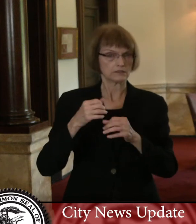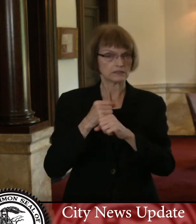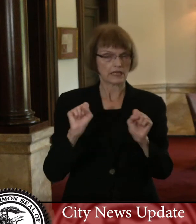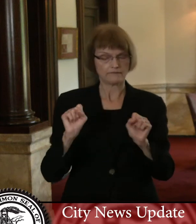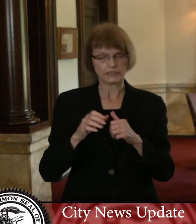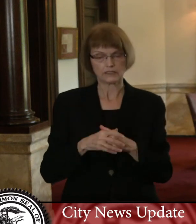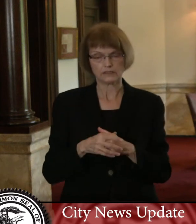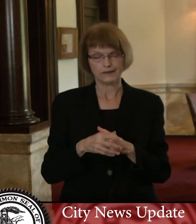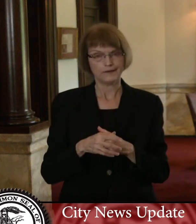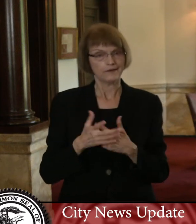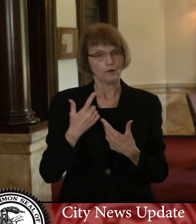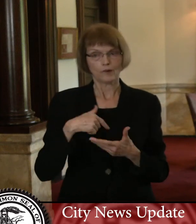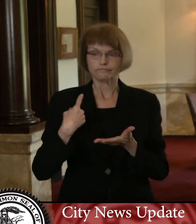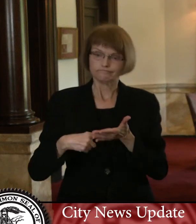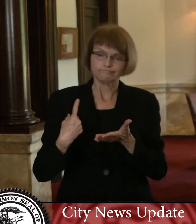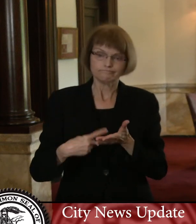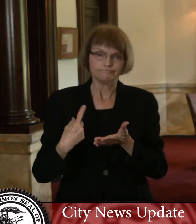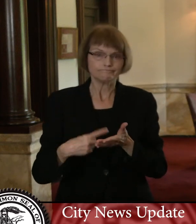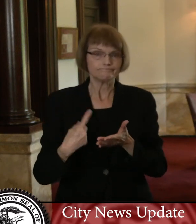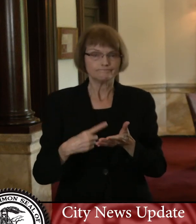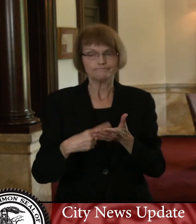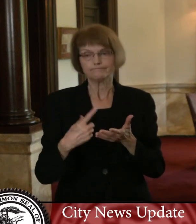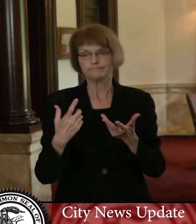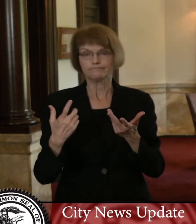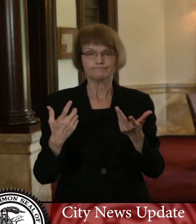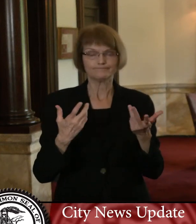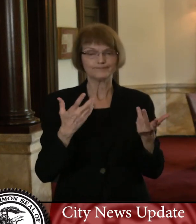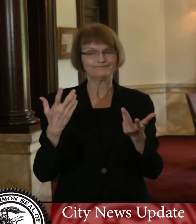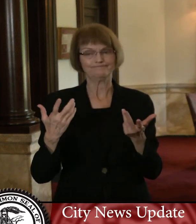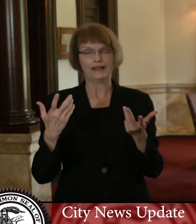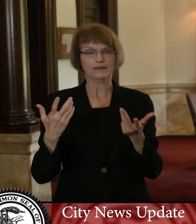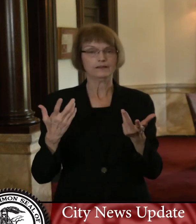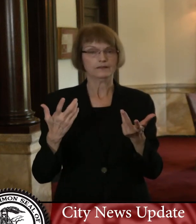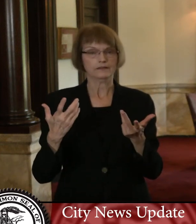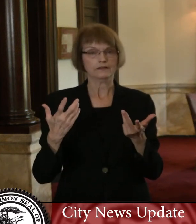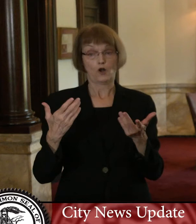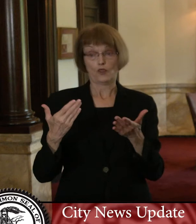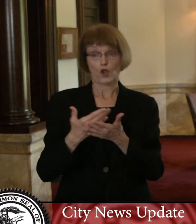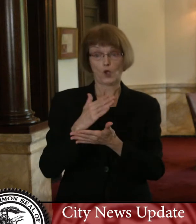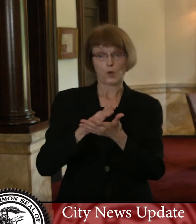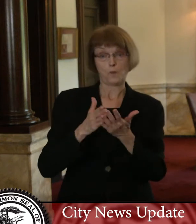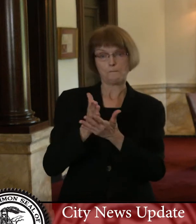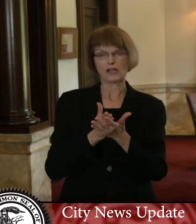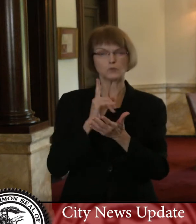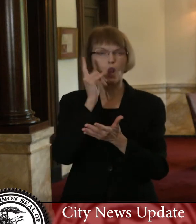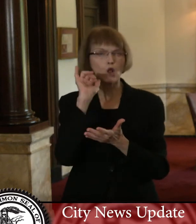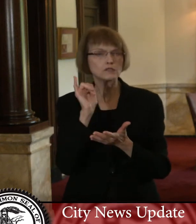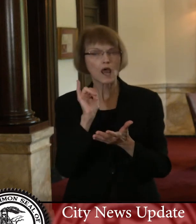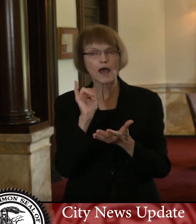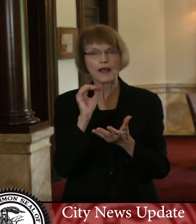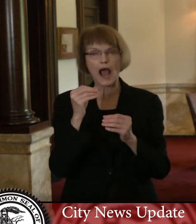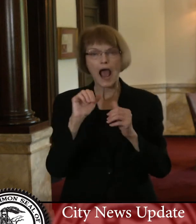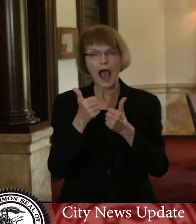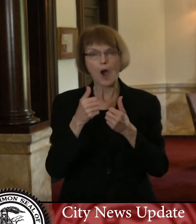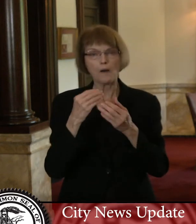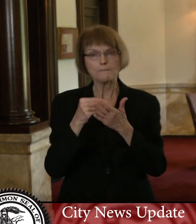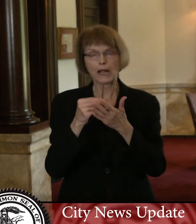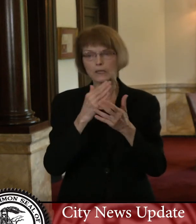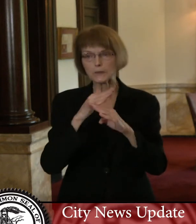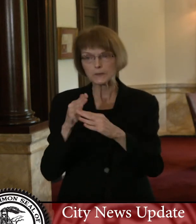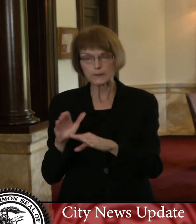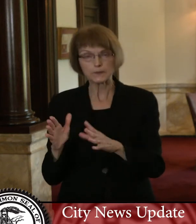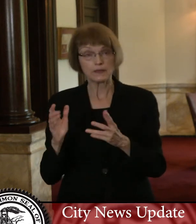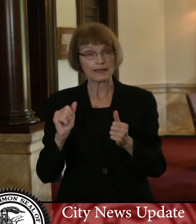We've talked a lot about where our new budget is going. Can you speak more about